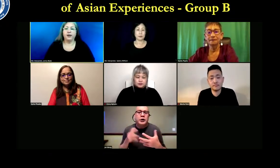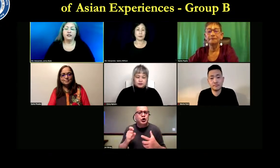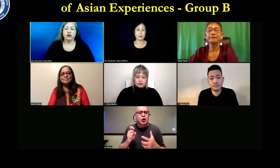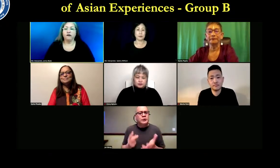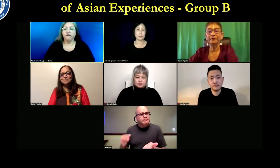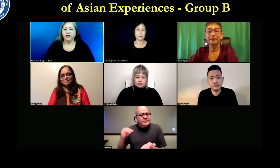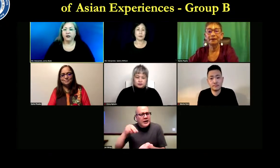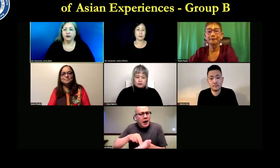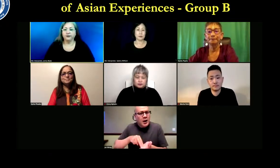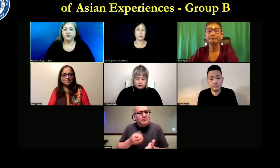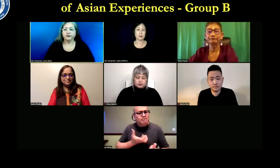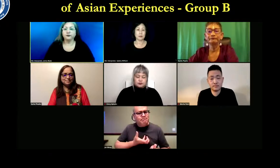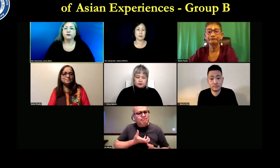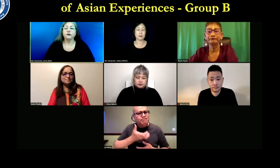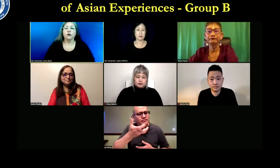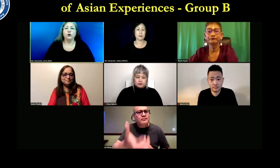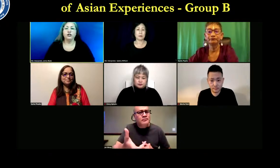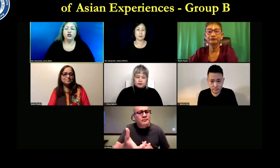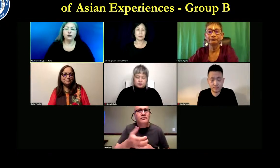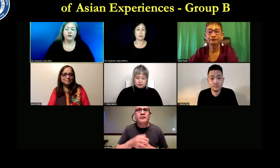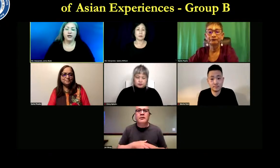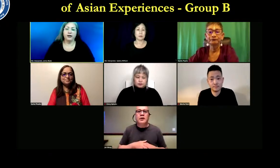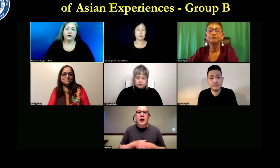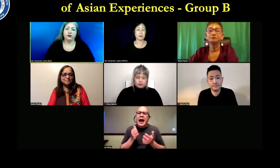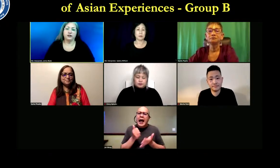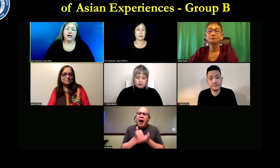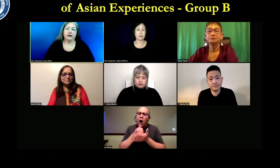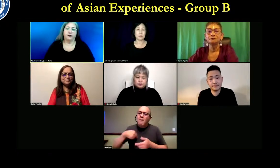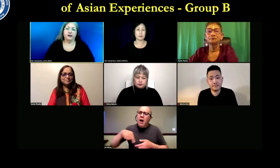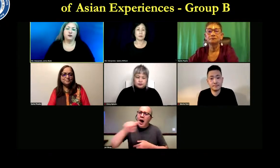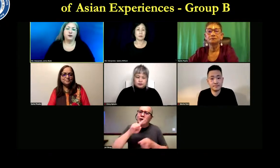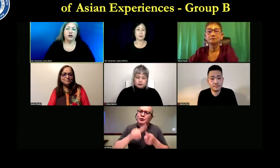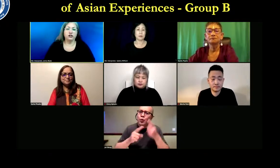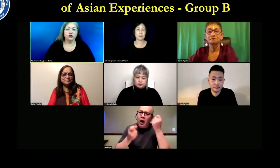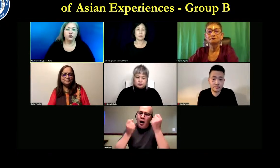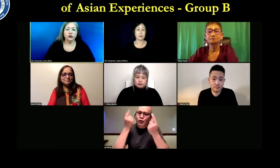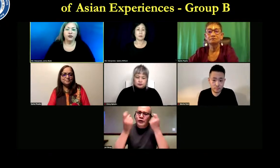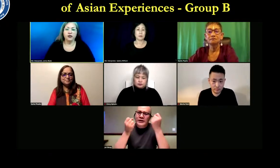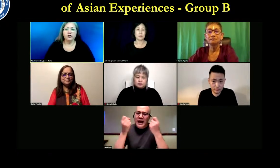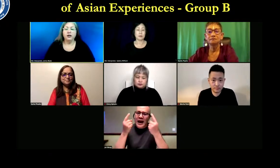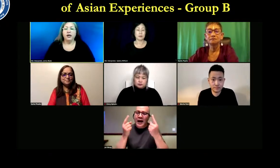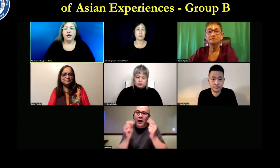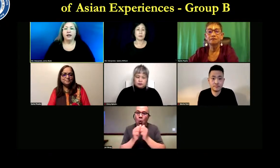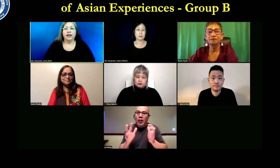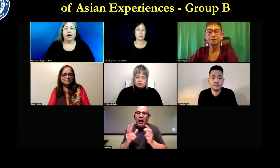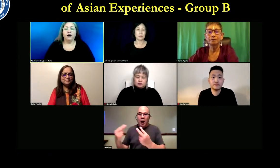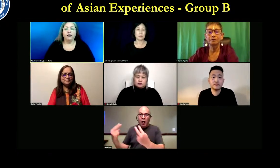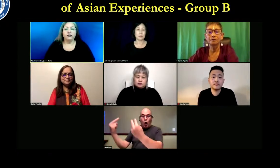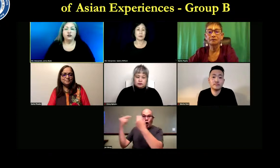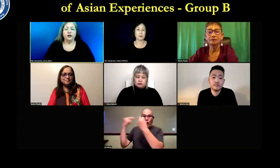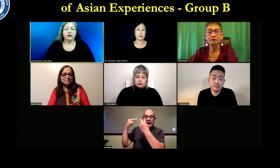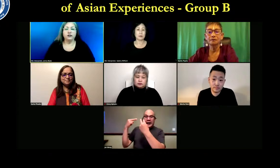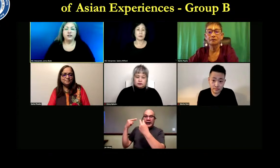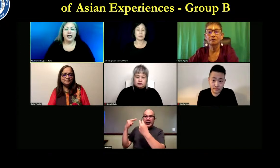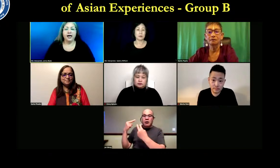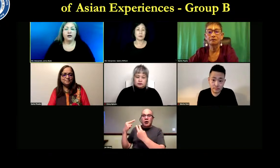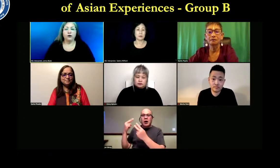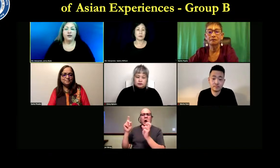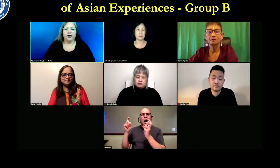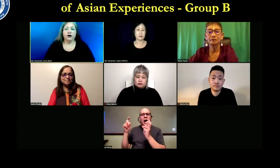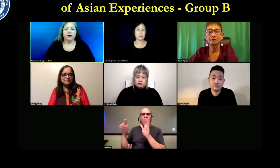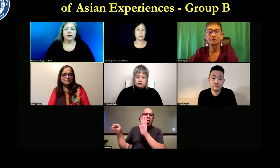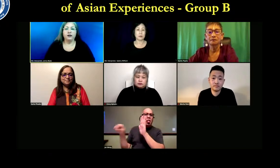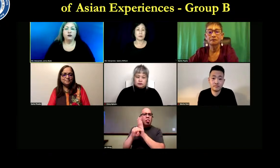be based on fear. We should be able to stand up and speak our truth and allow others to